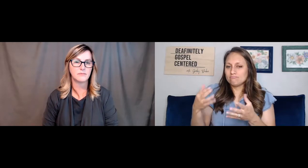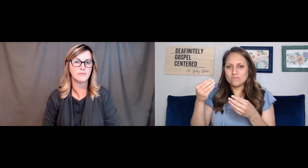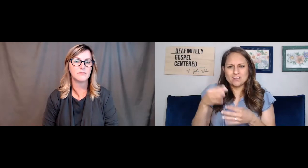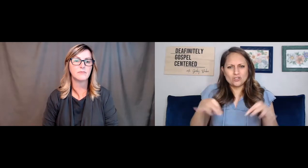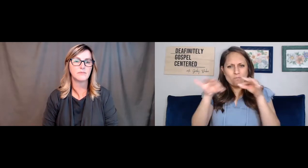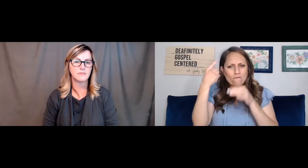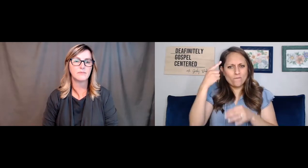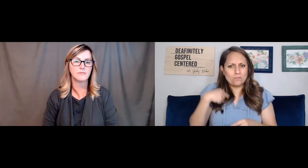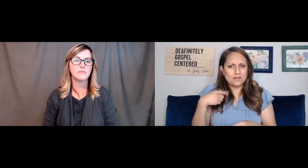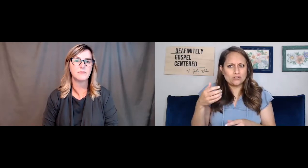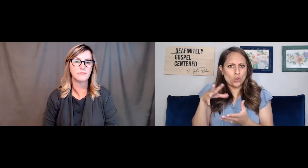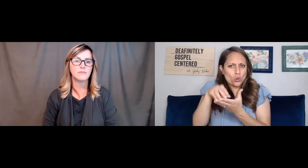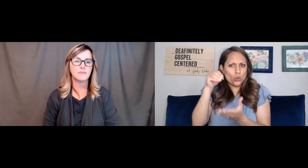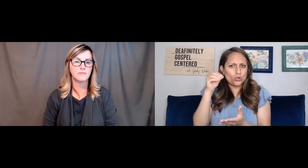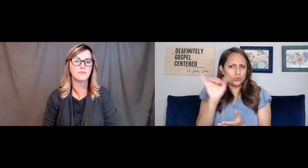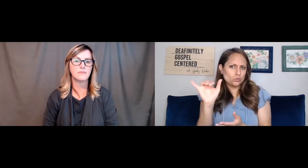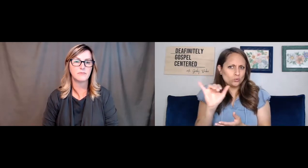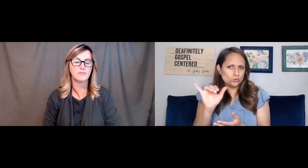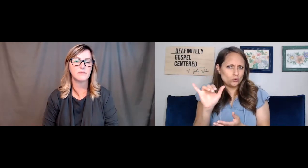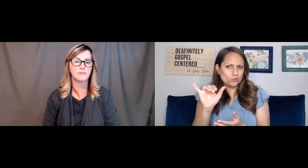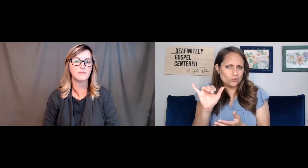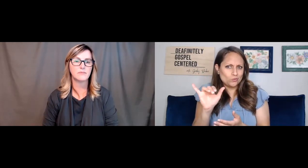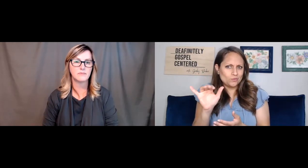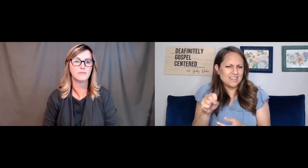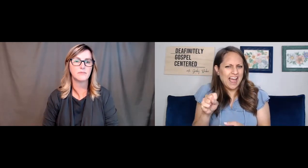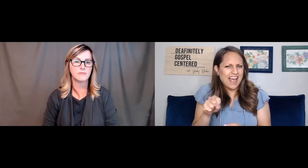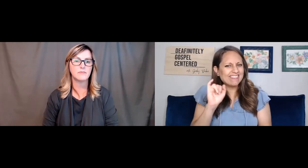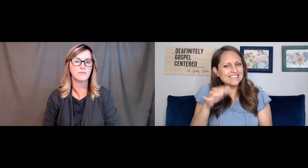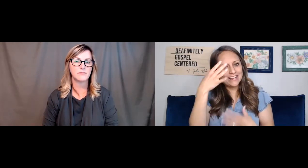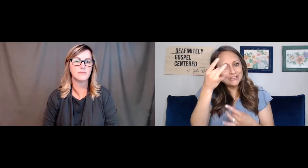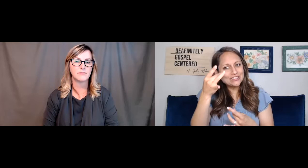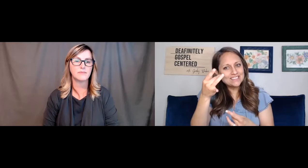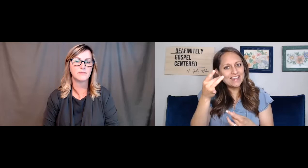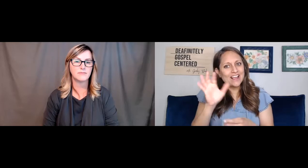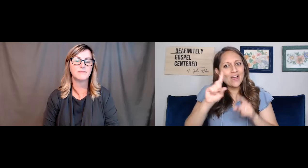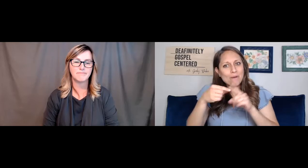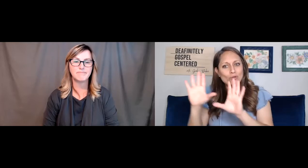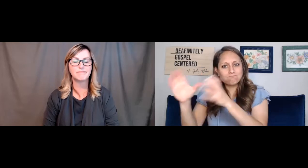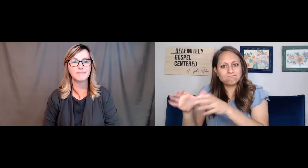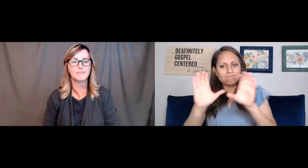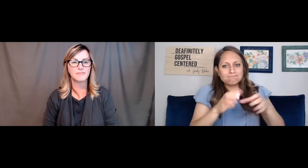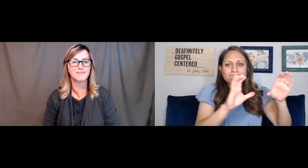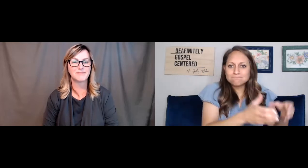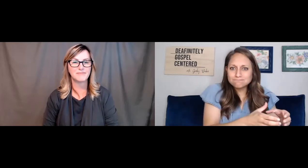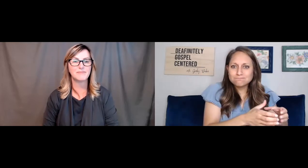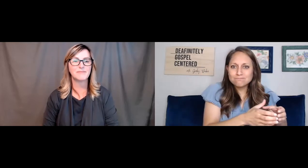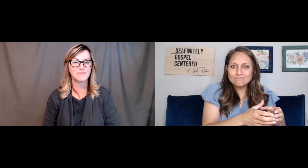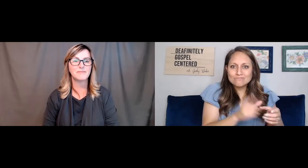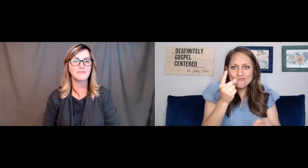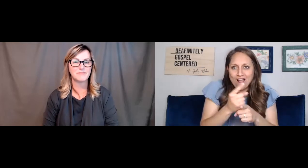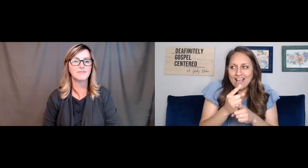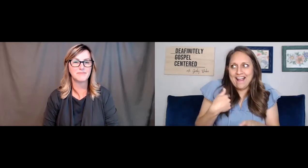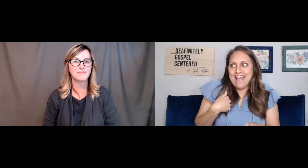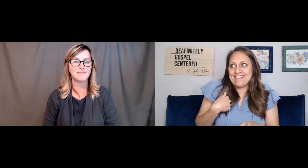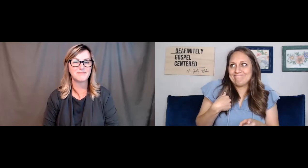I am completely clueless about the individuals who experienced World War II. I mean, sure, I know some facts and some